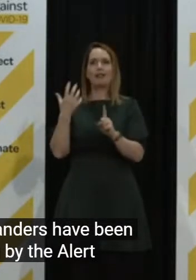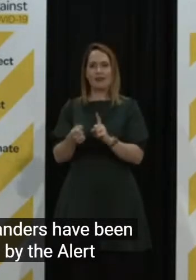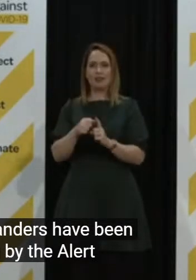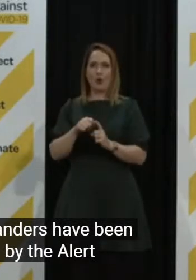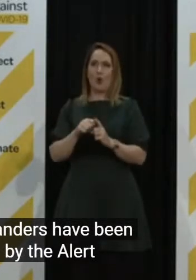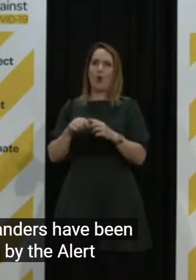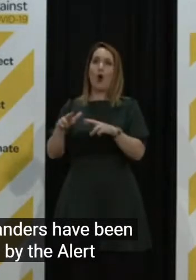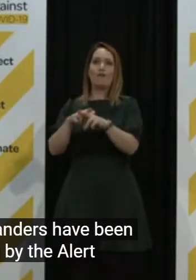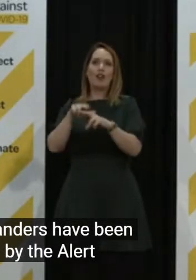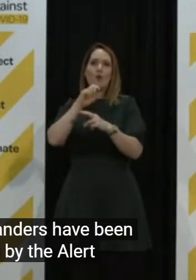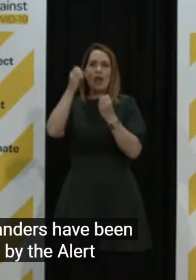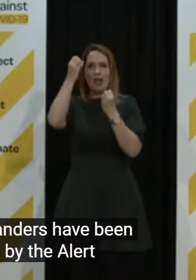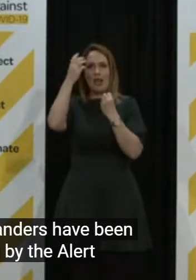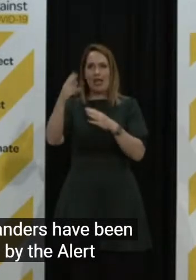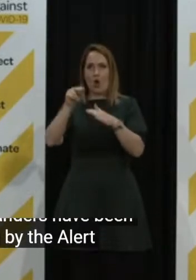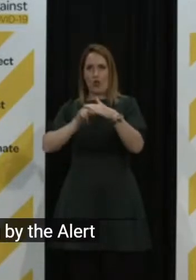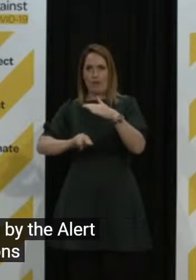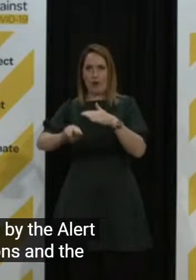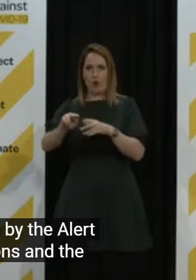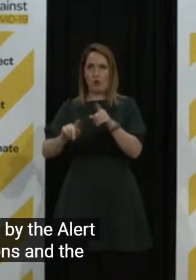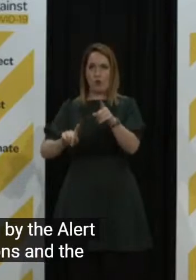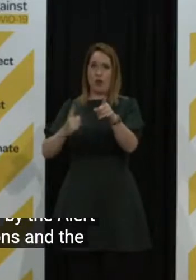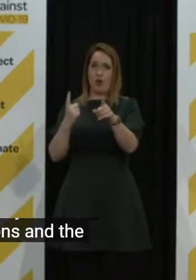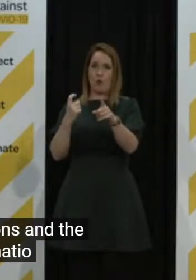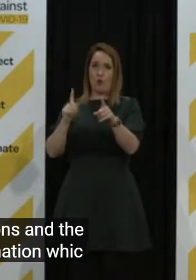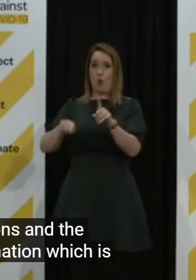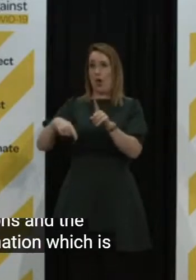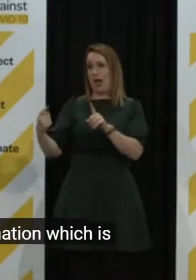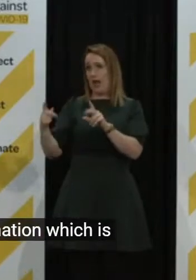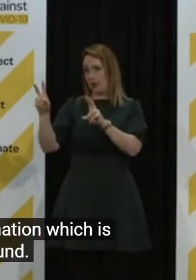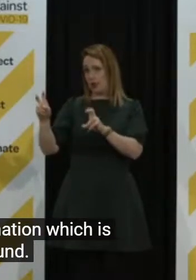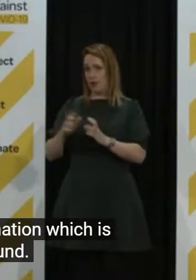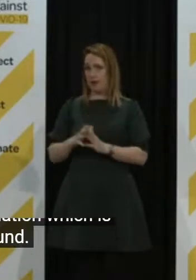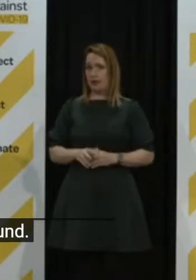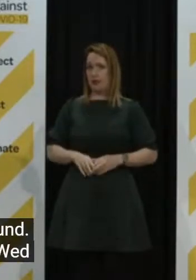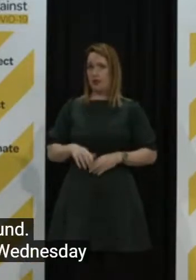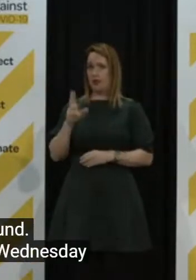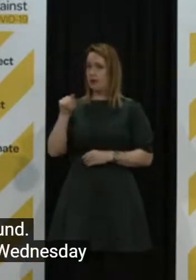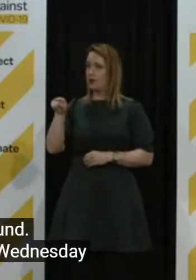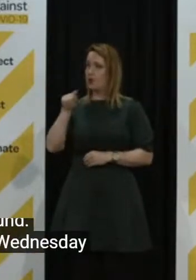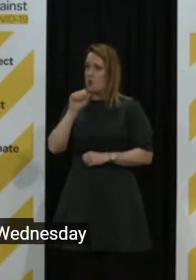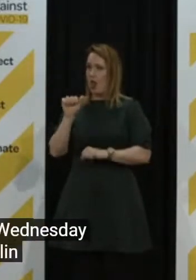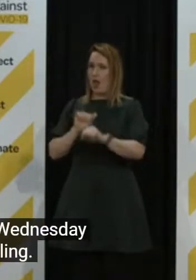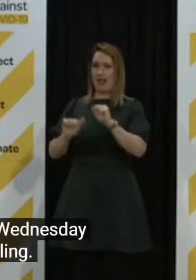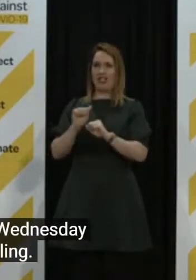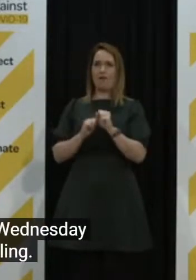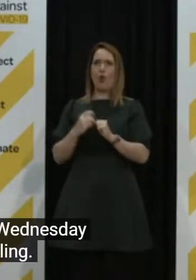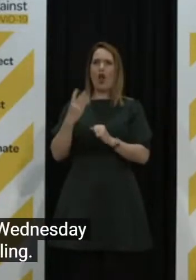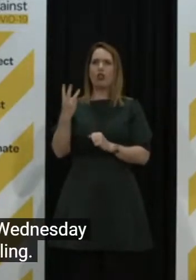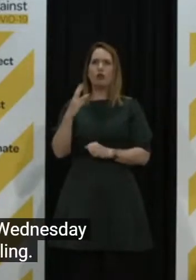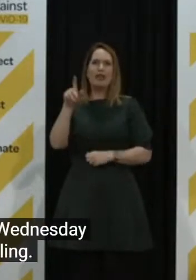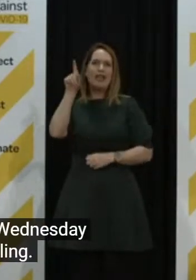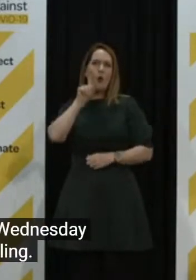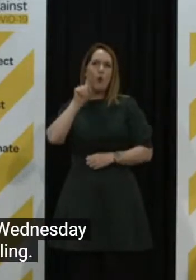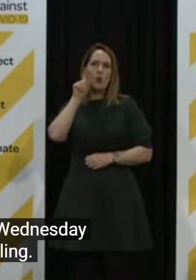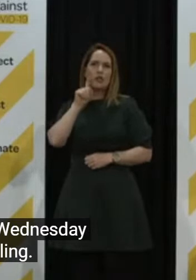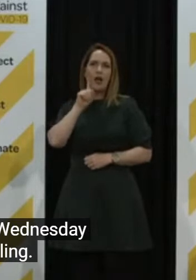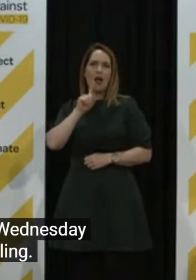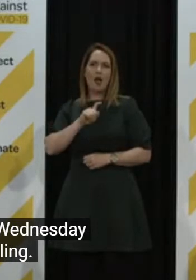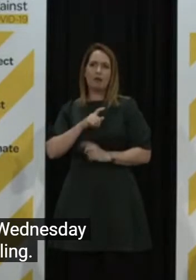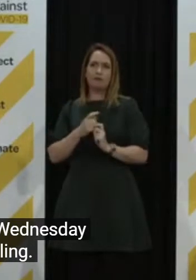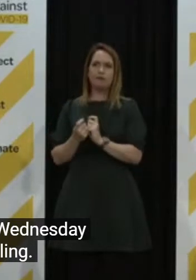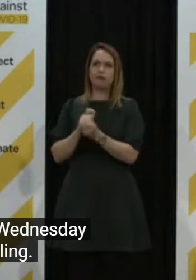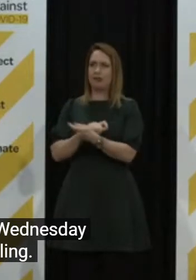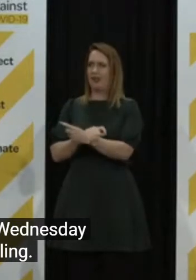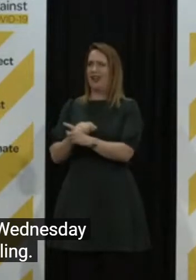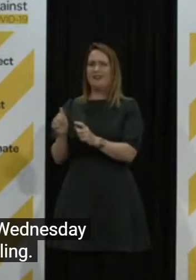shown. Minister, just quickly on another topic before I boost. Would you ever back down on Three Waters? Oh, look, we've made our decisions for